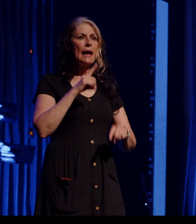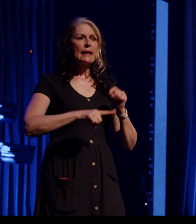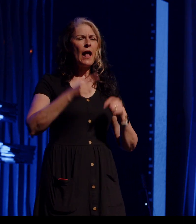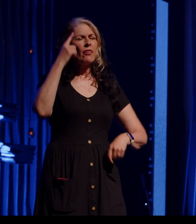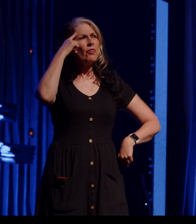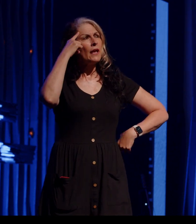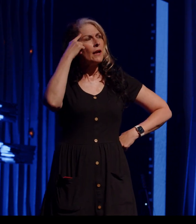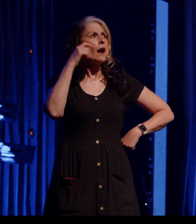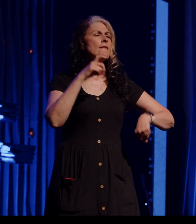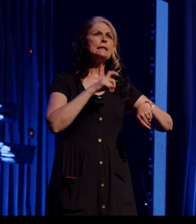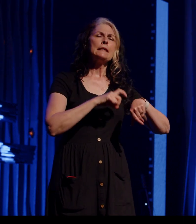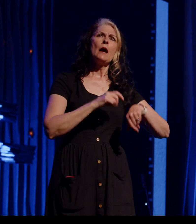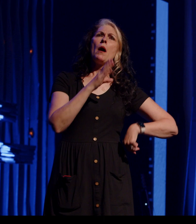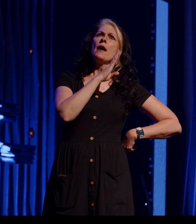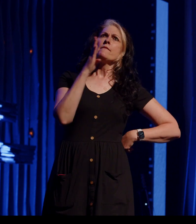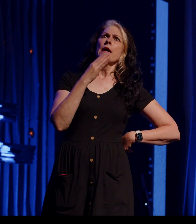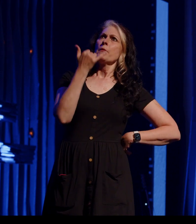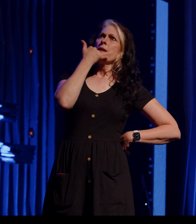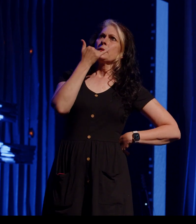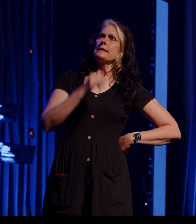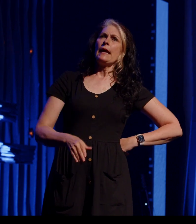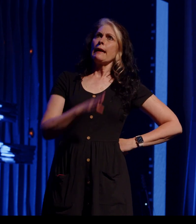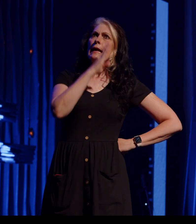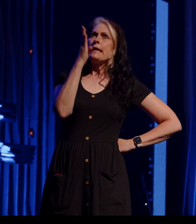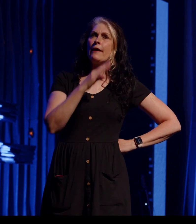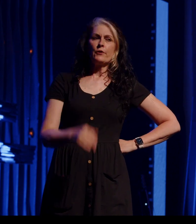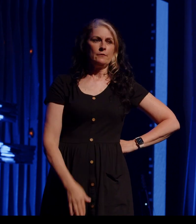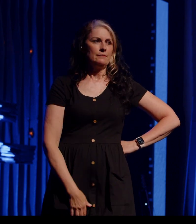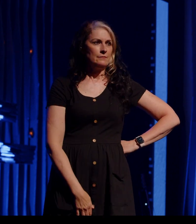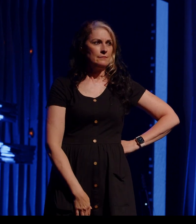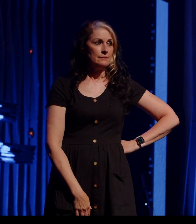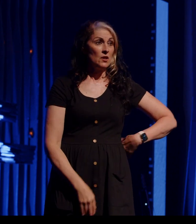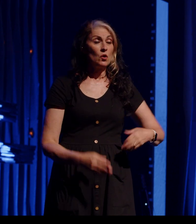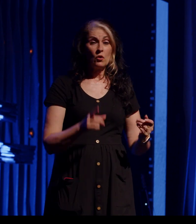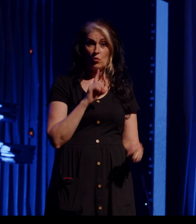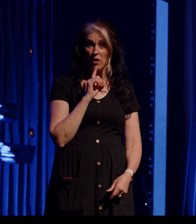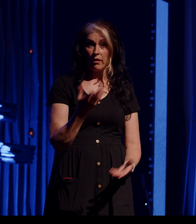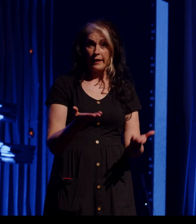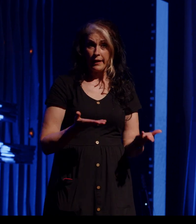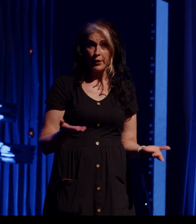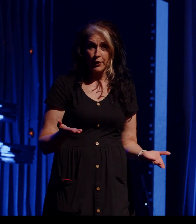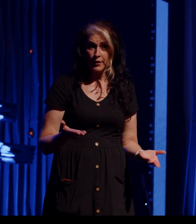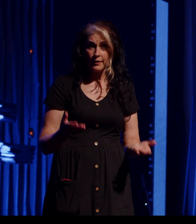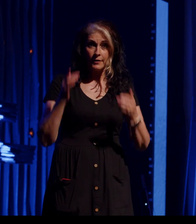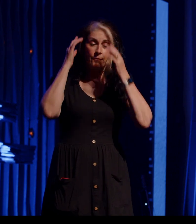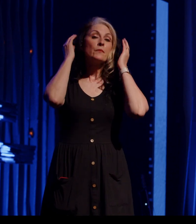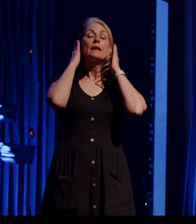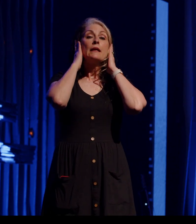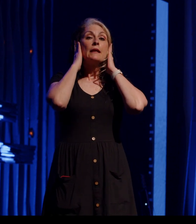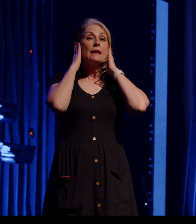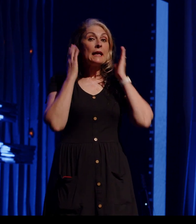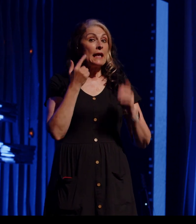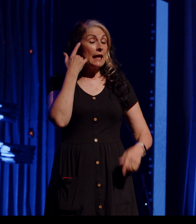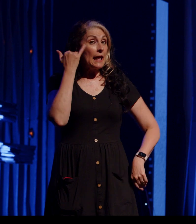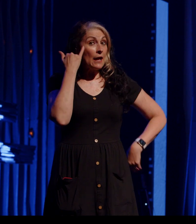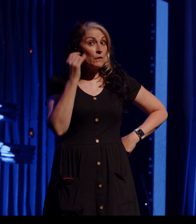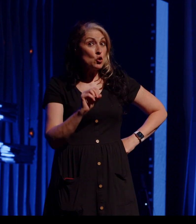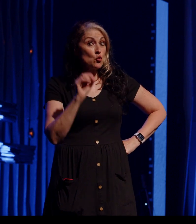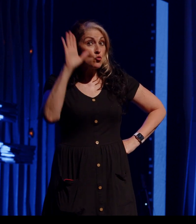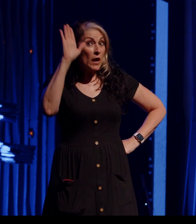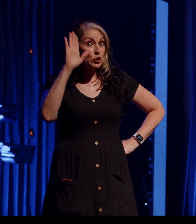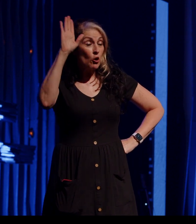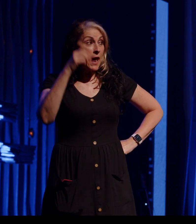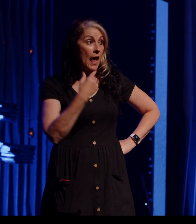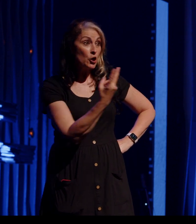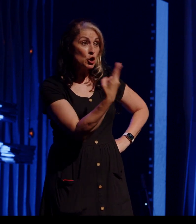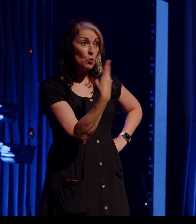think of a time that I made a mistake. I really can't. If you are going to raise your hand, I'll do counseling with you after